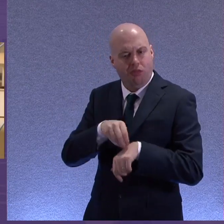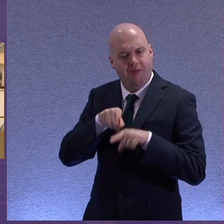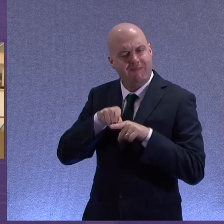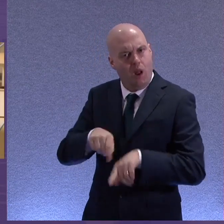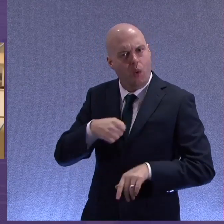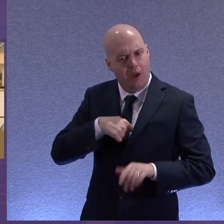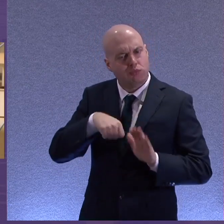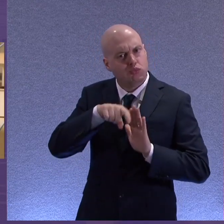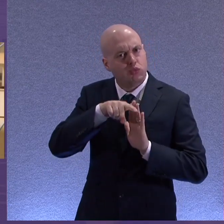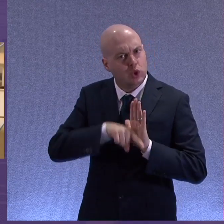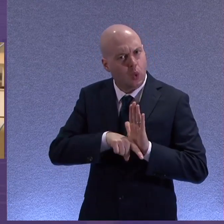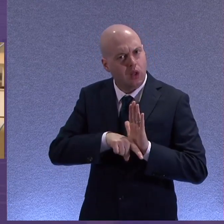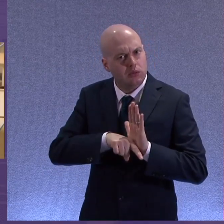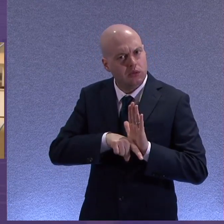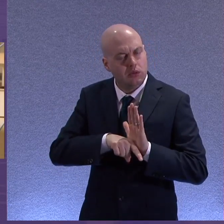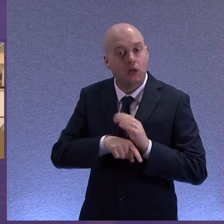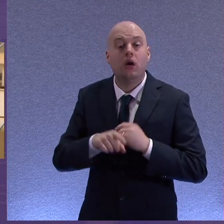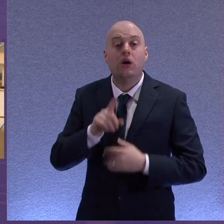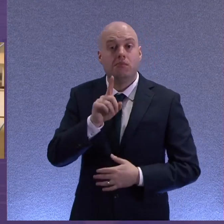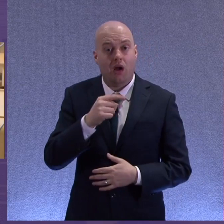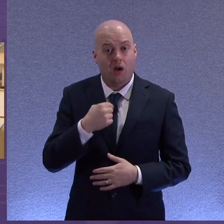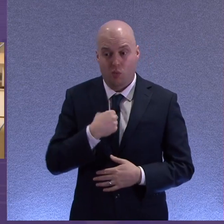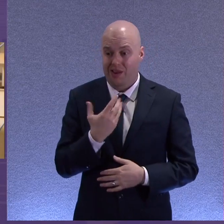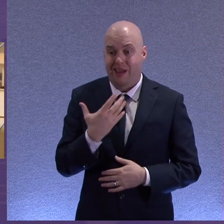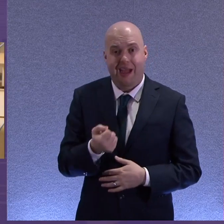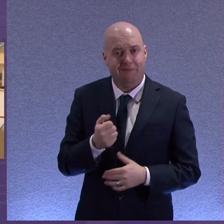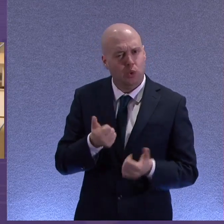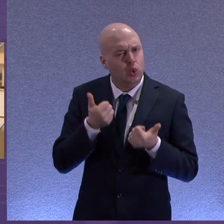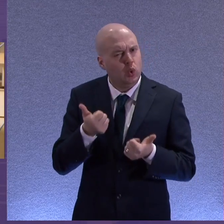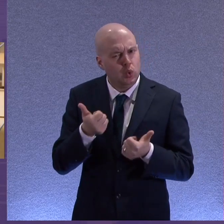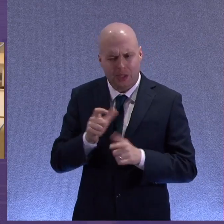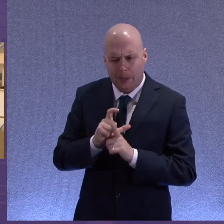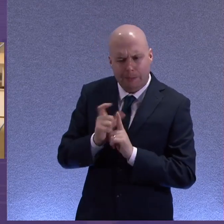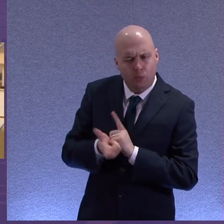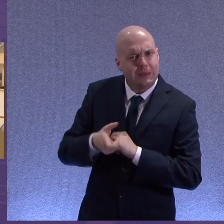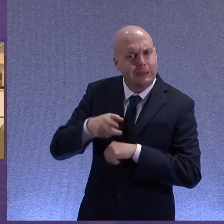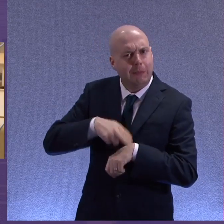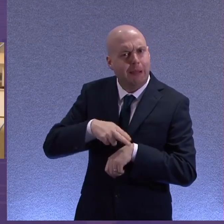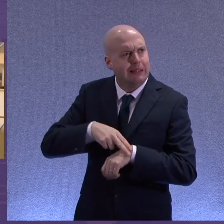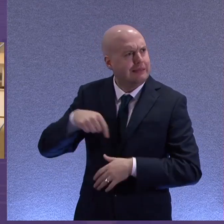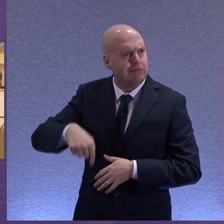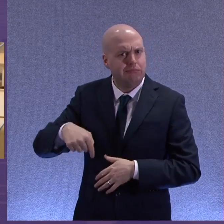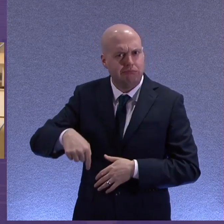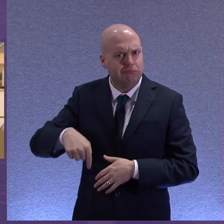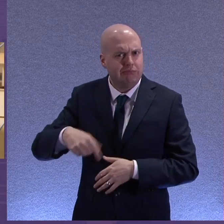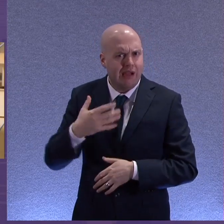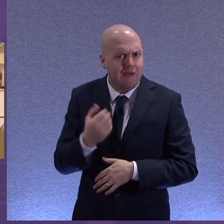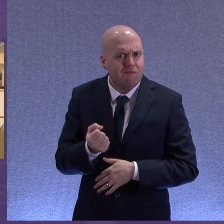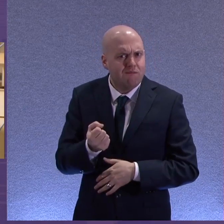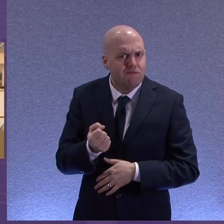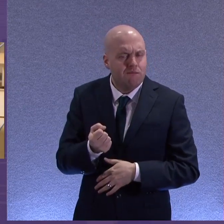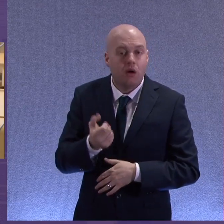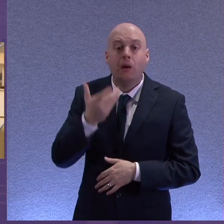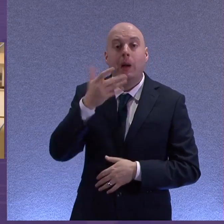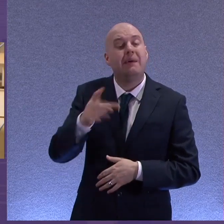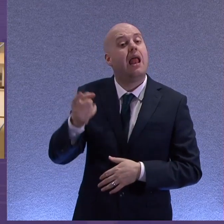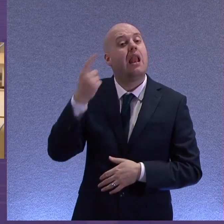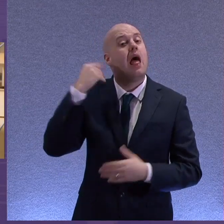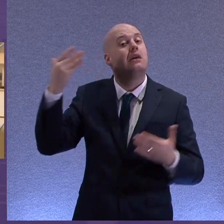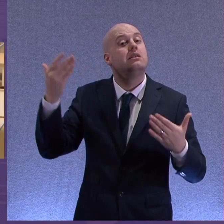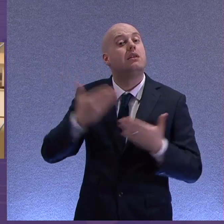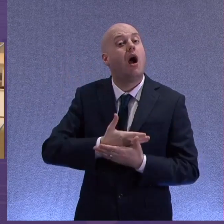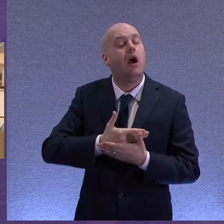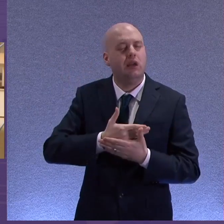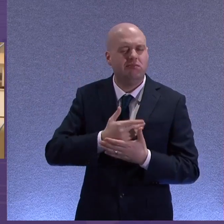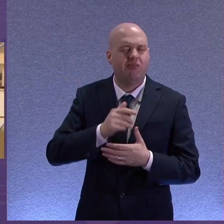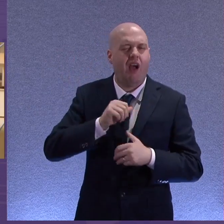good community-based policing by consent in this country anyway. I spoke to the Chief Constable last night after Cobra took these